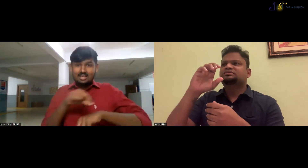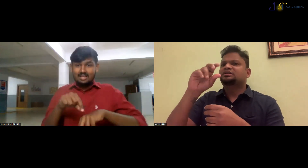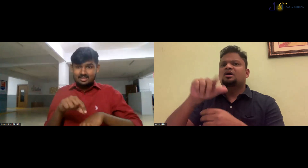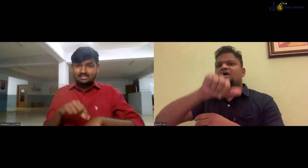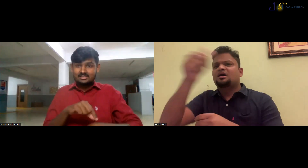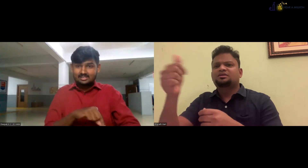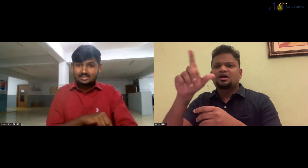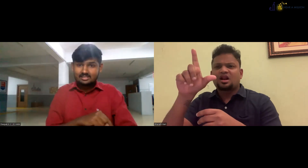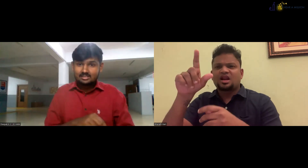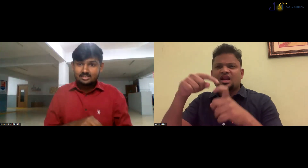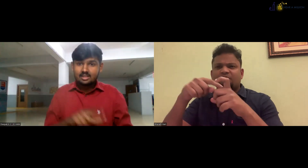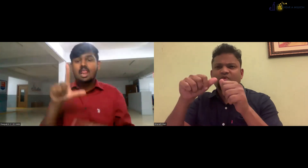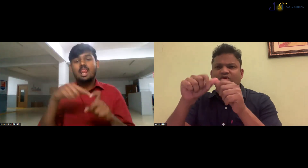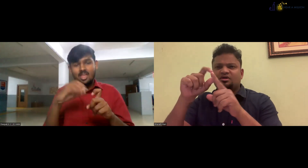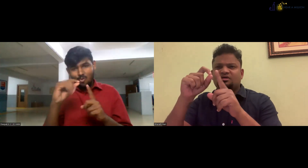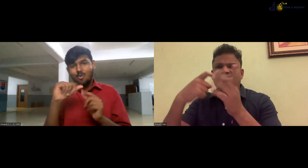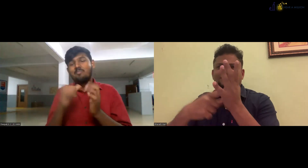cheetah also,